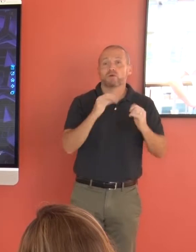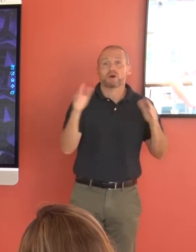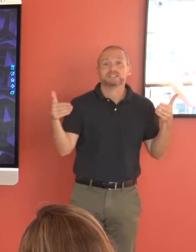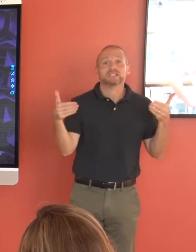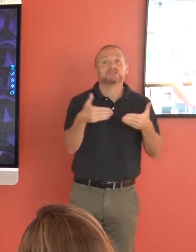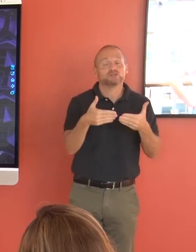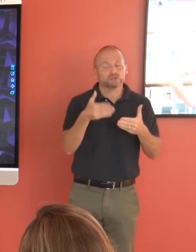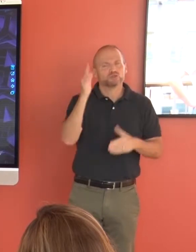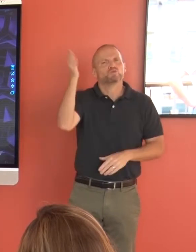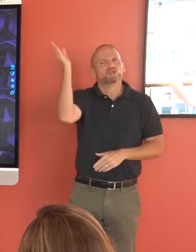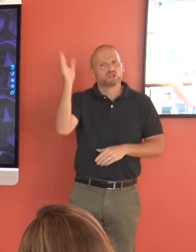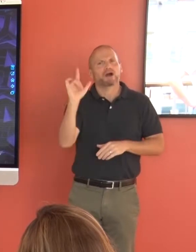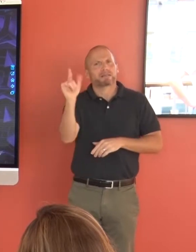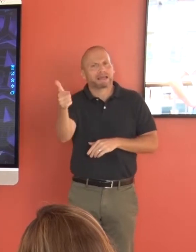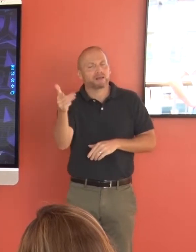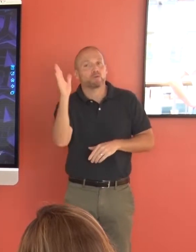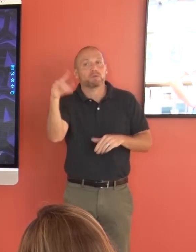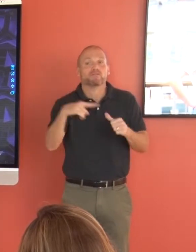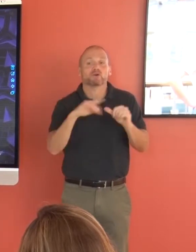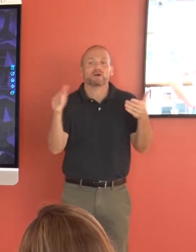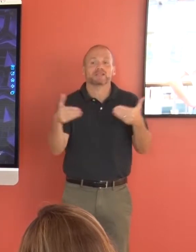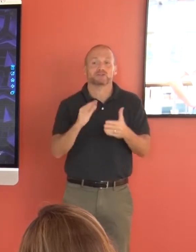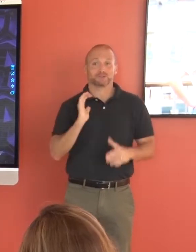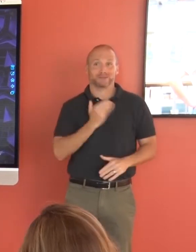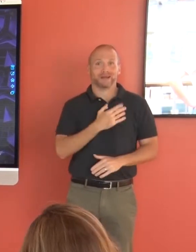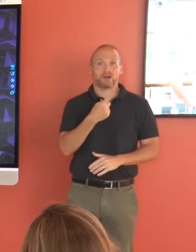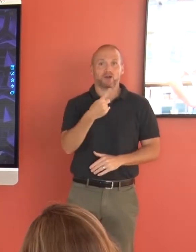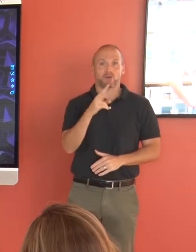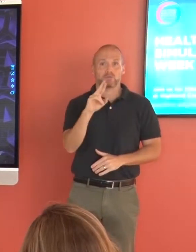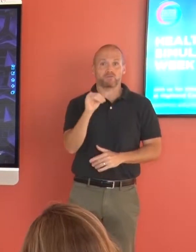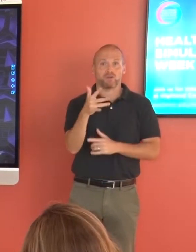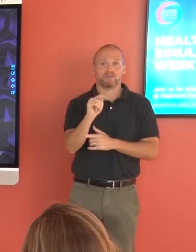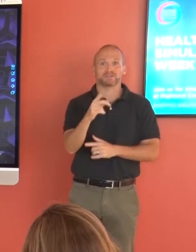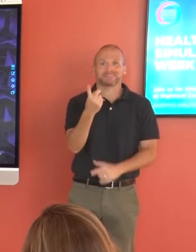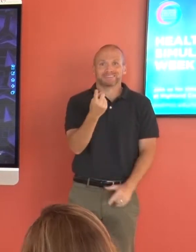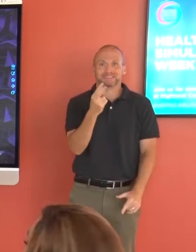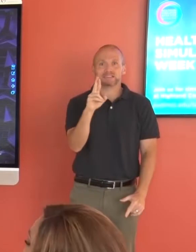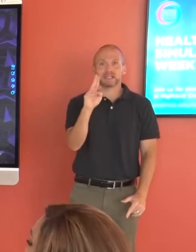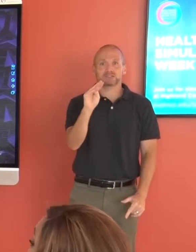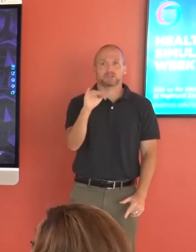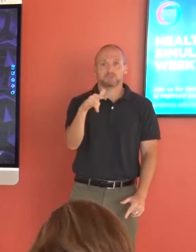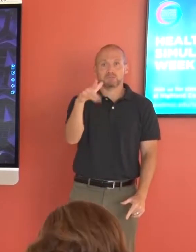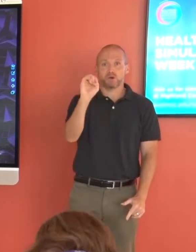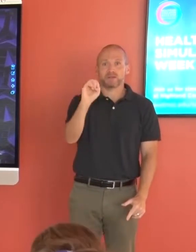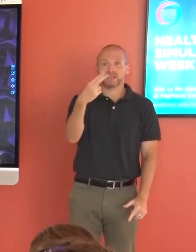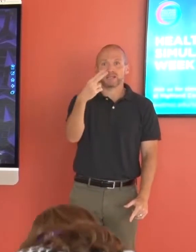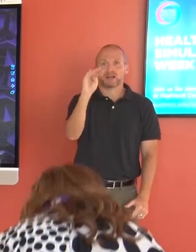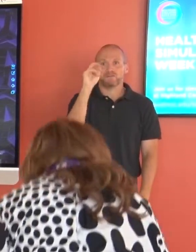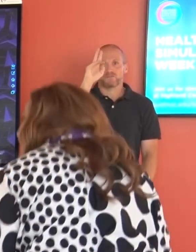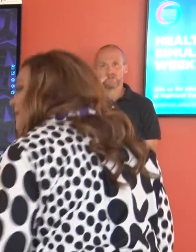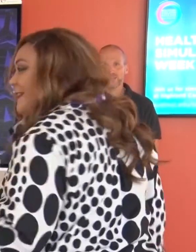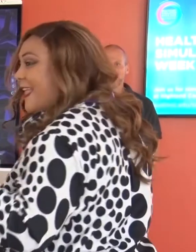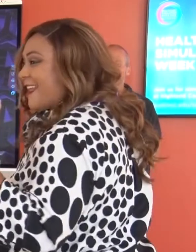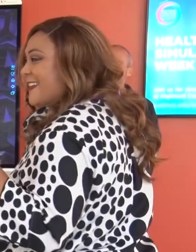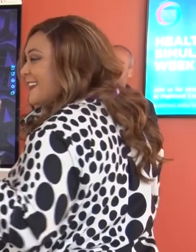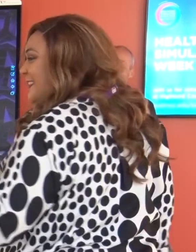later, but introduce our provost, Dr. Monique Umphrey.